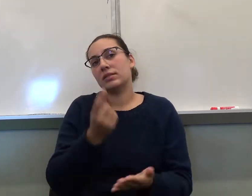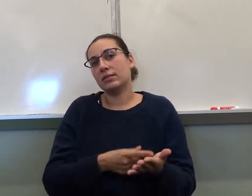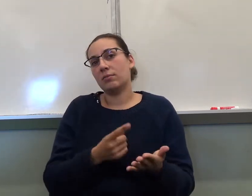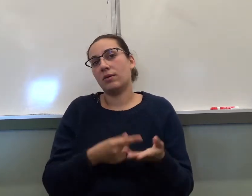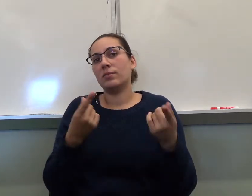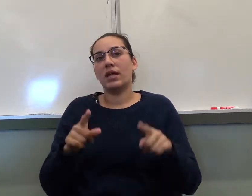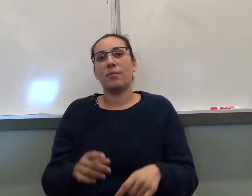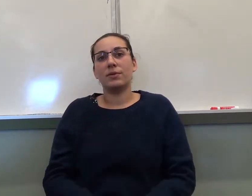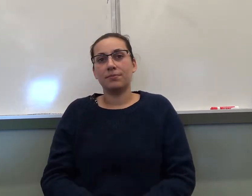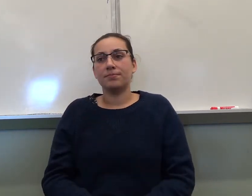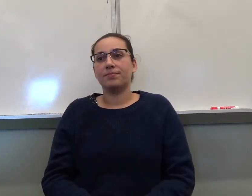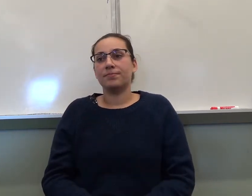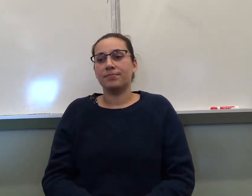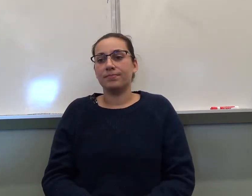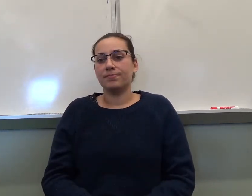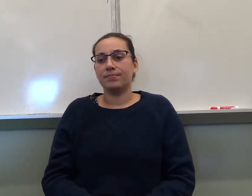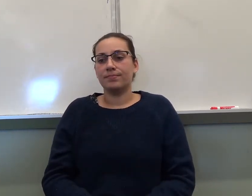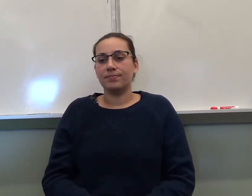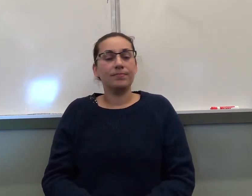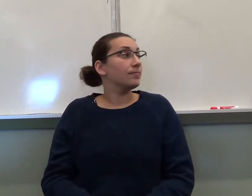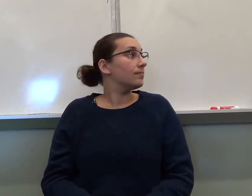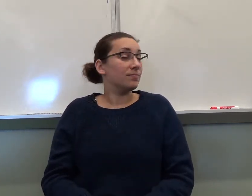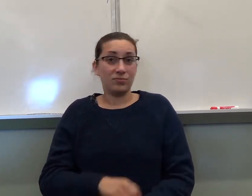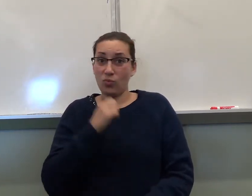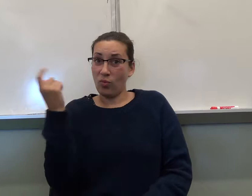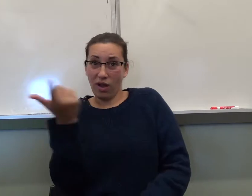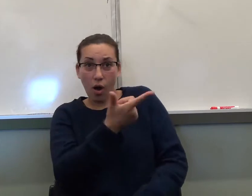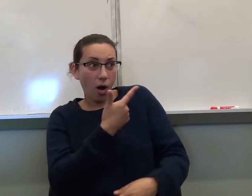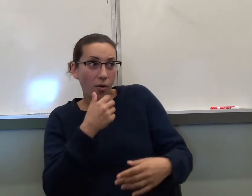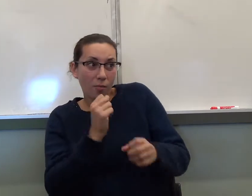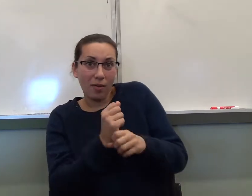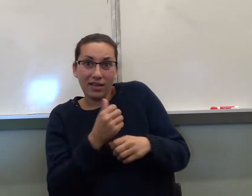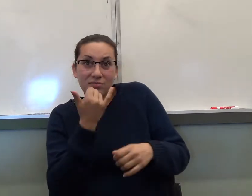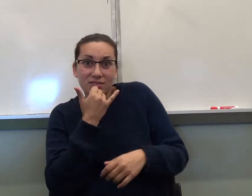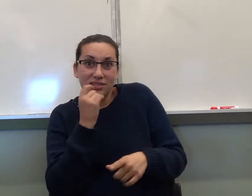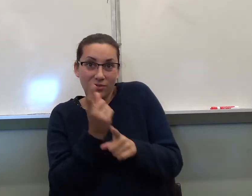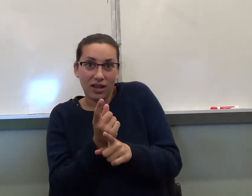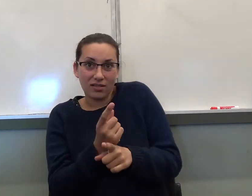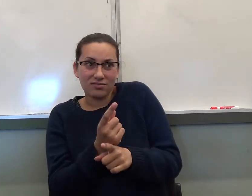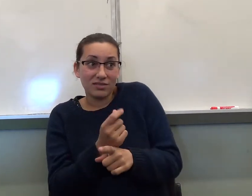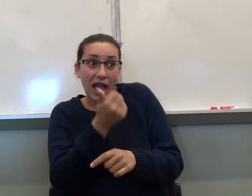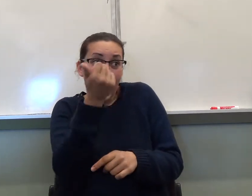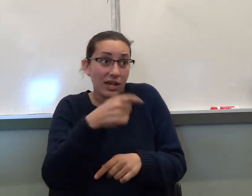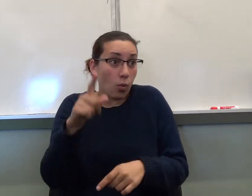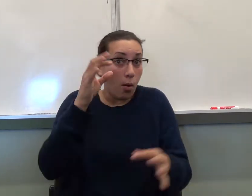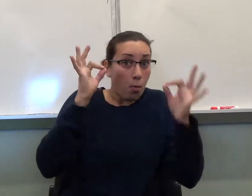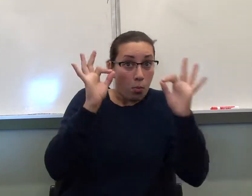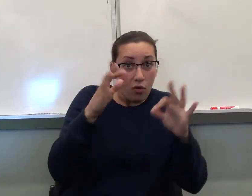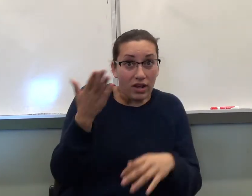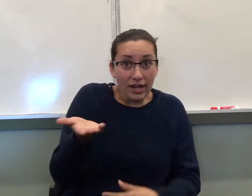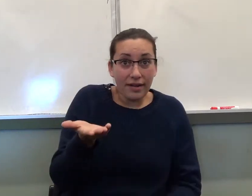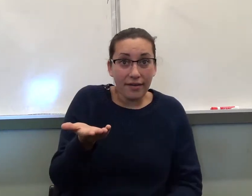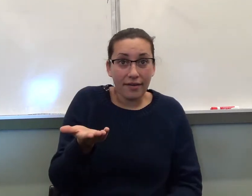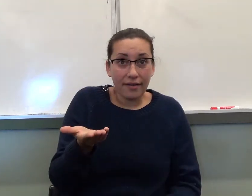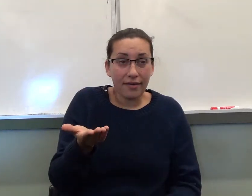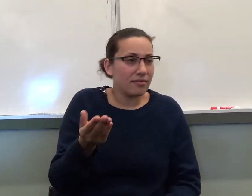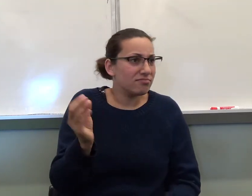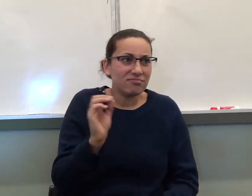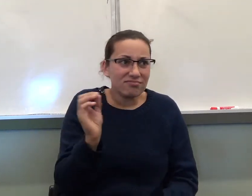Okay. We all do, don't we? Got any perfectionists in here? No? I have